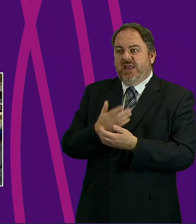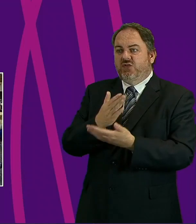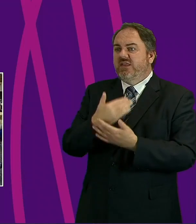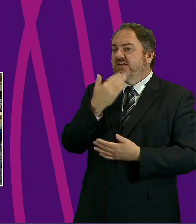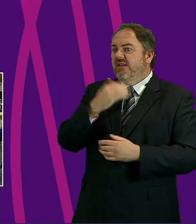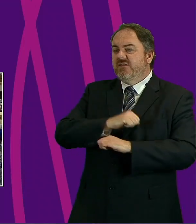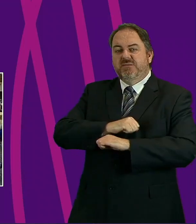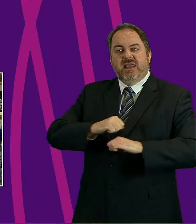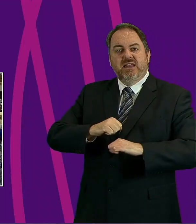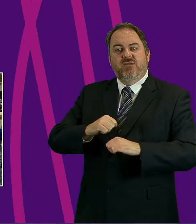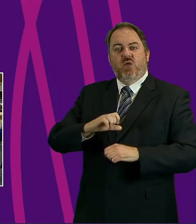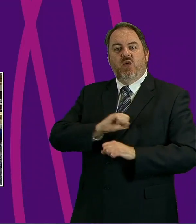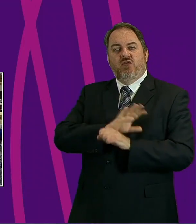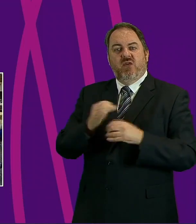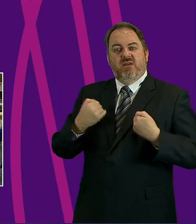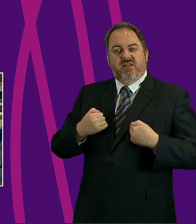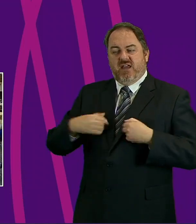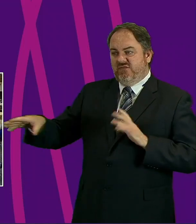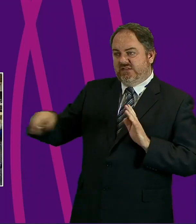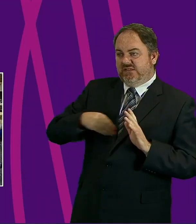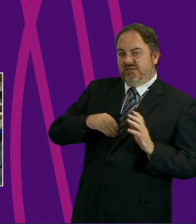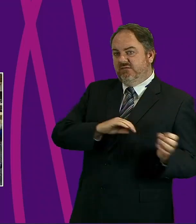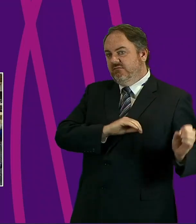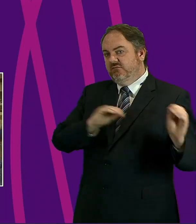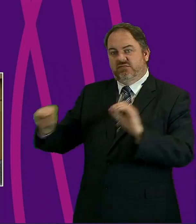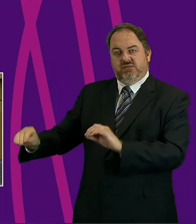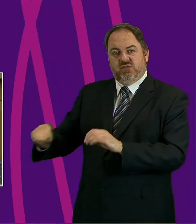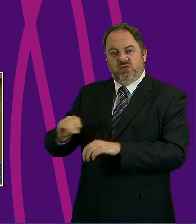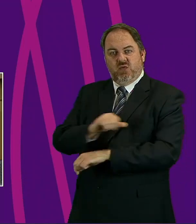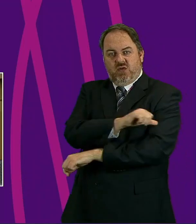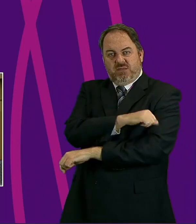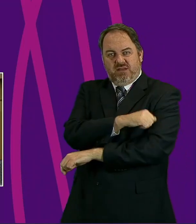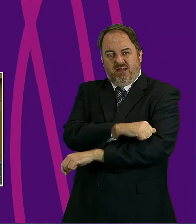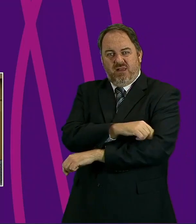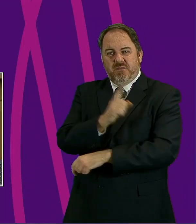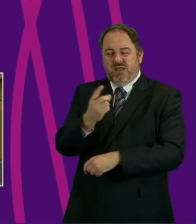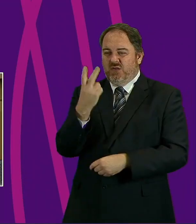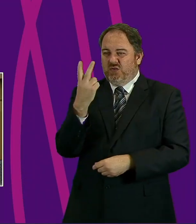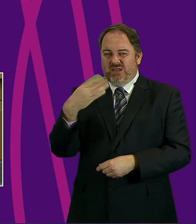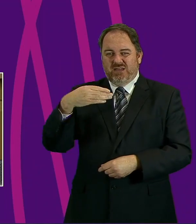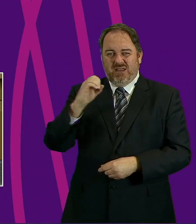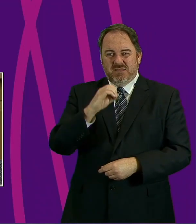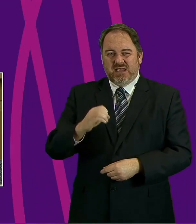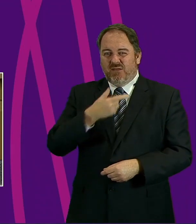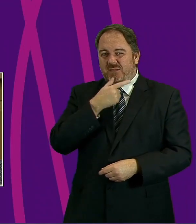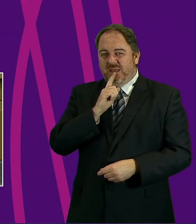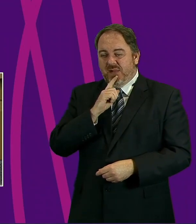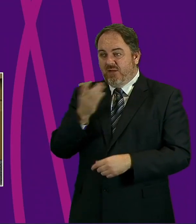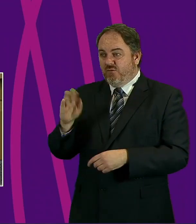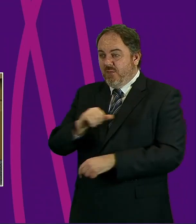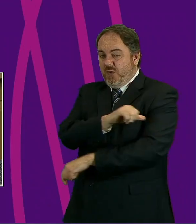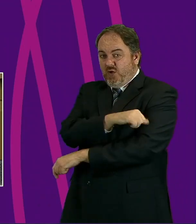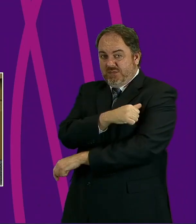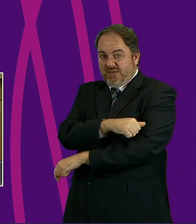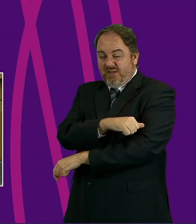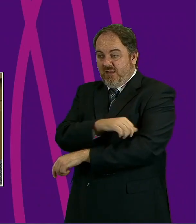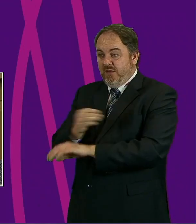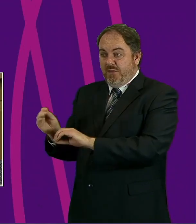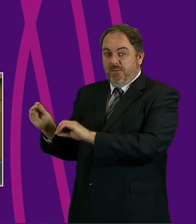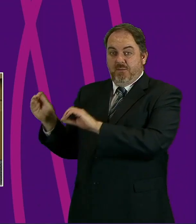answer given this morning revealed that 29% were discharged to care homes in the month of February. But, Presiding Officer, that answer covered